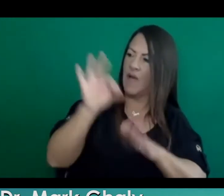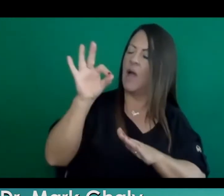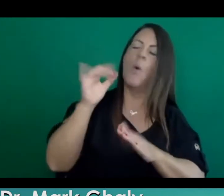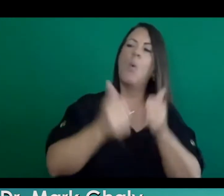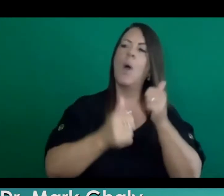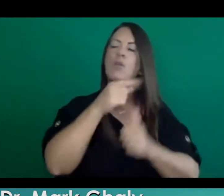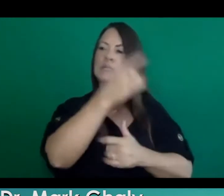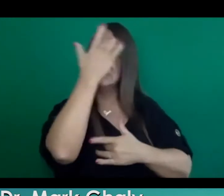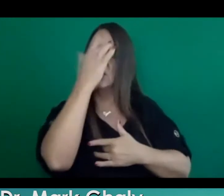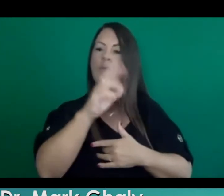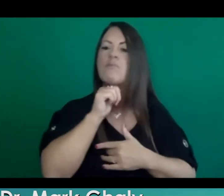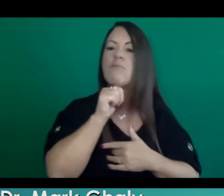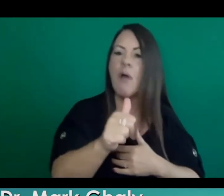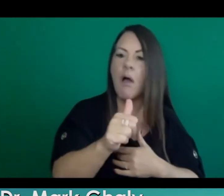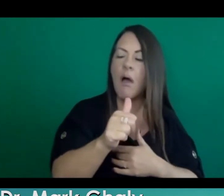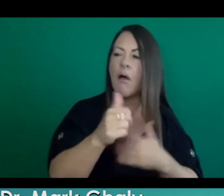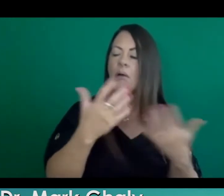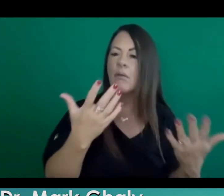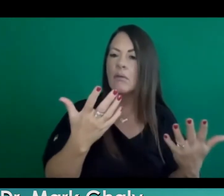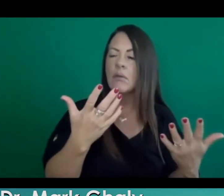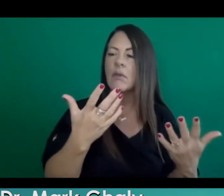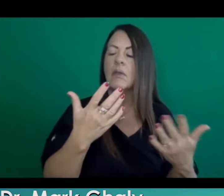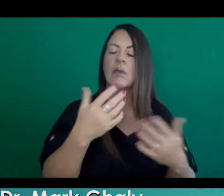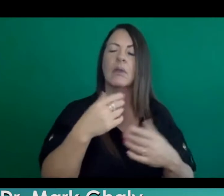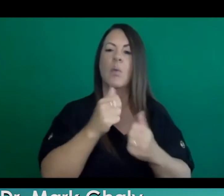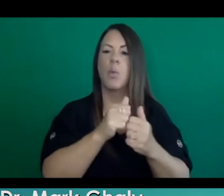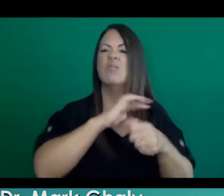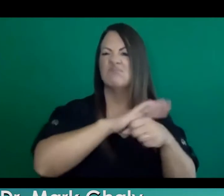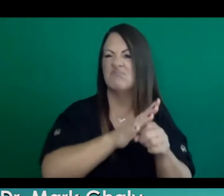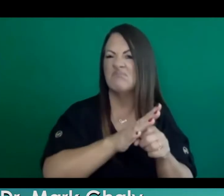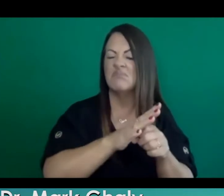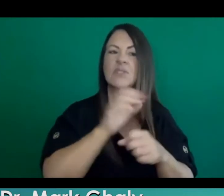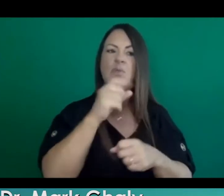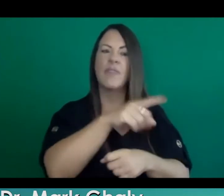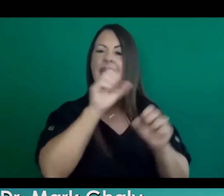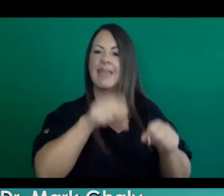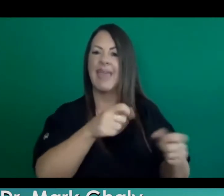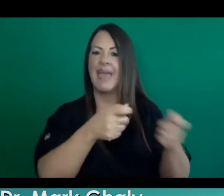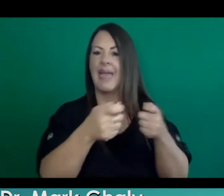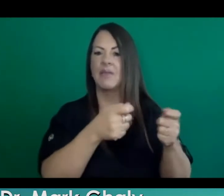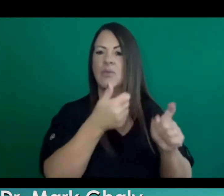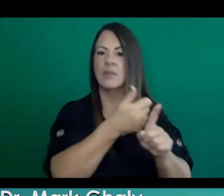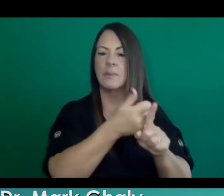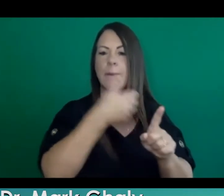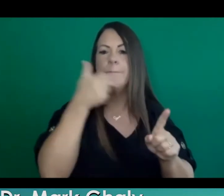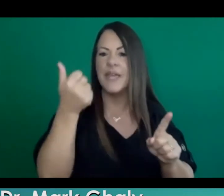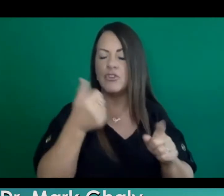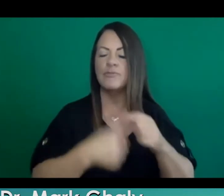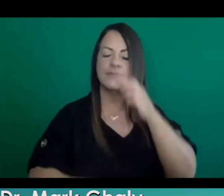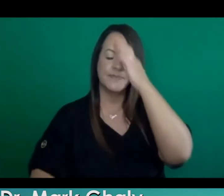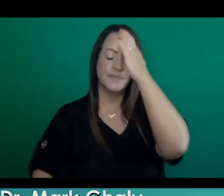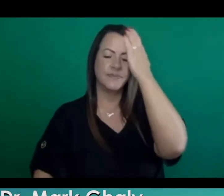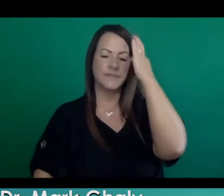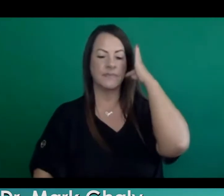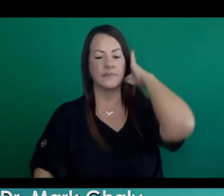sick or whether they're infected or not, and whether family members are exposed. Angela Hart, Housing Health News.